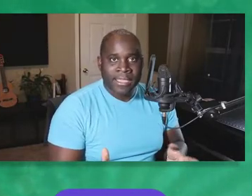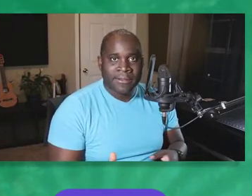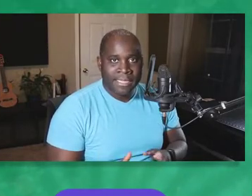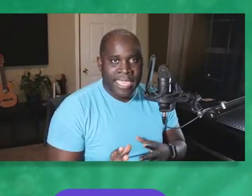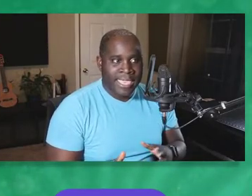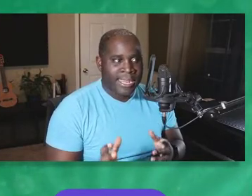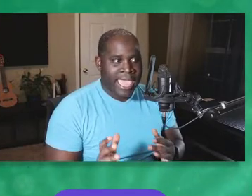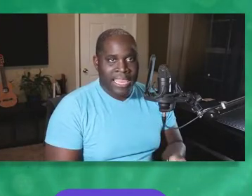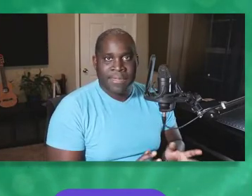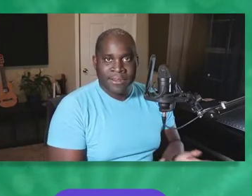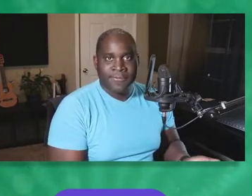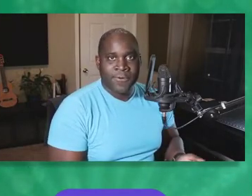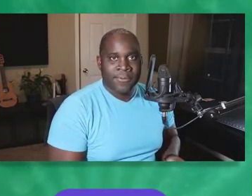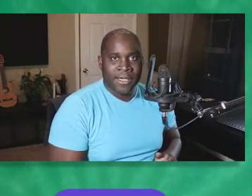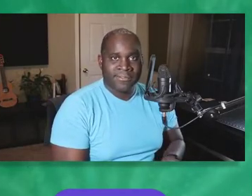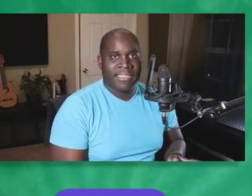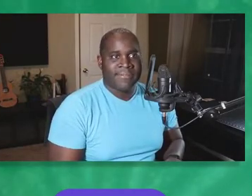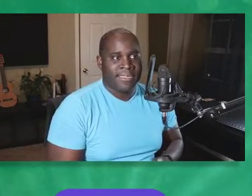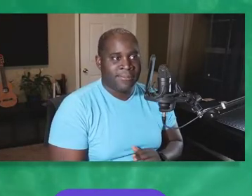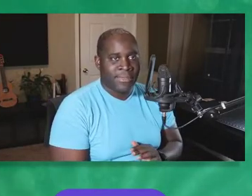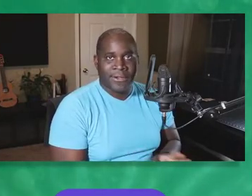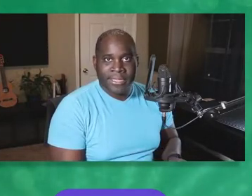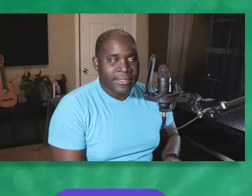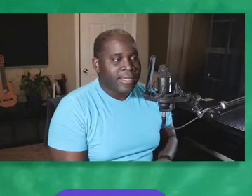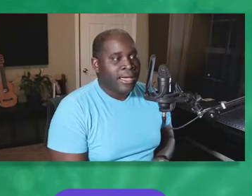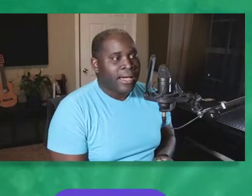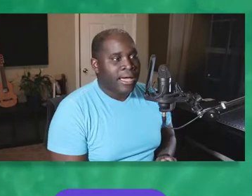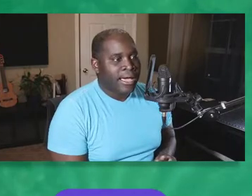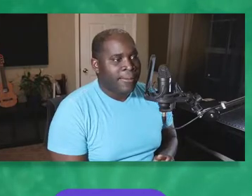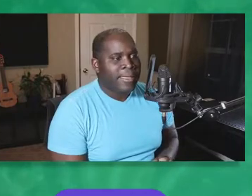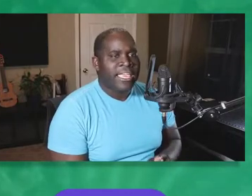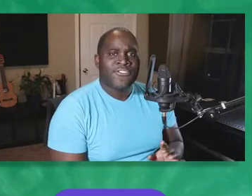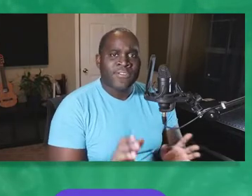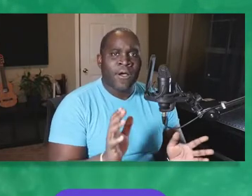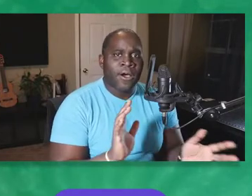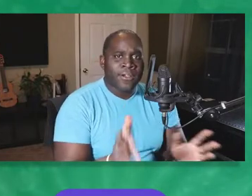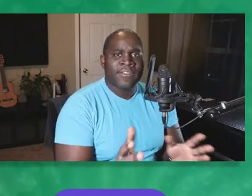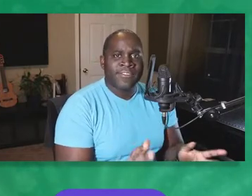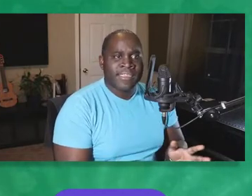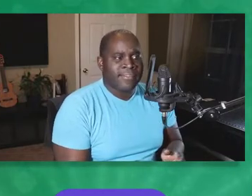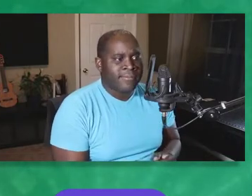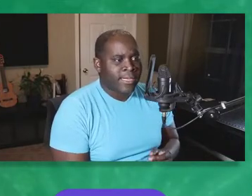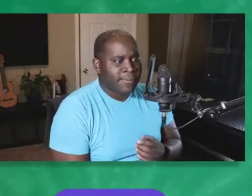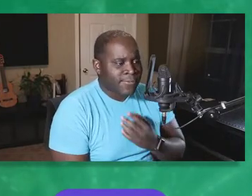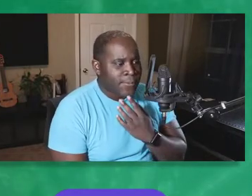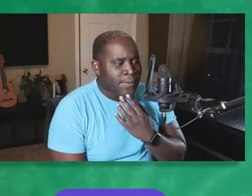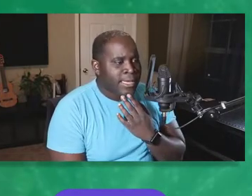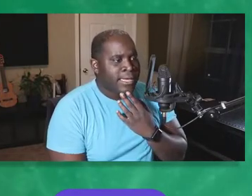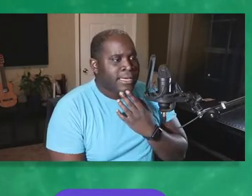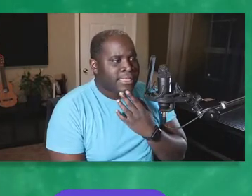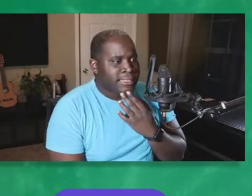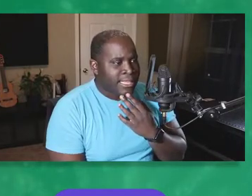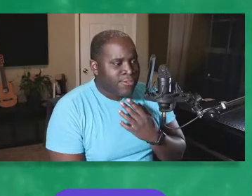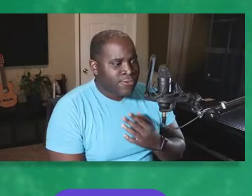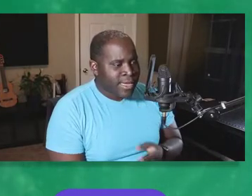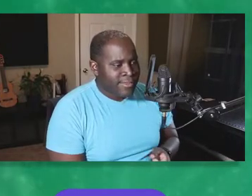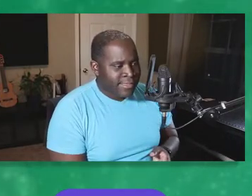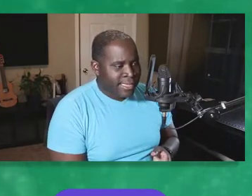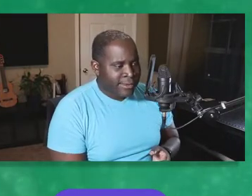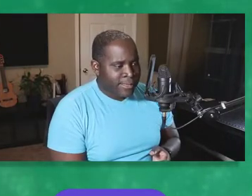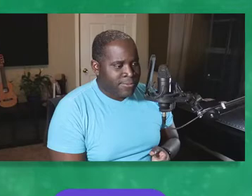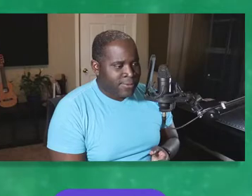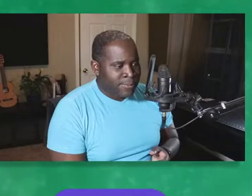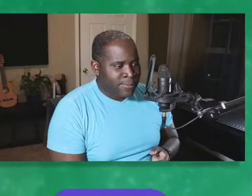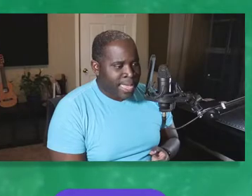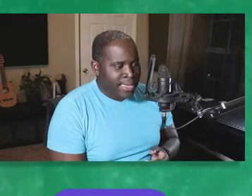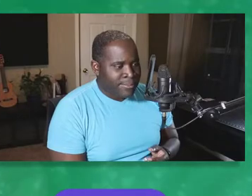ever signed in animated form on TV, period. It's just hard to see sometimes. So let's try this